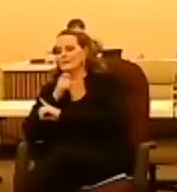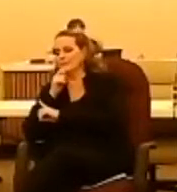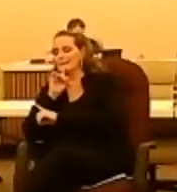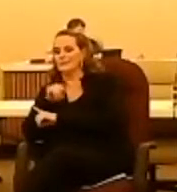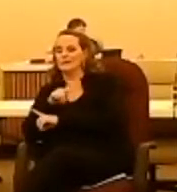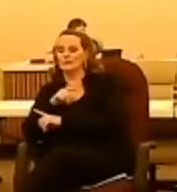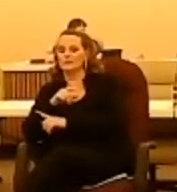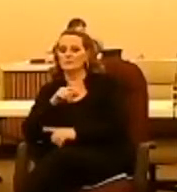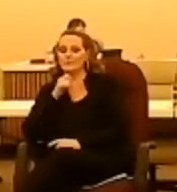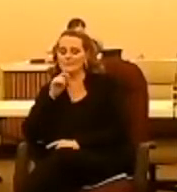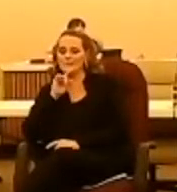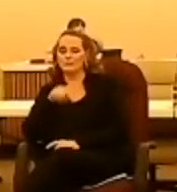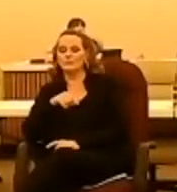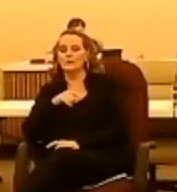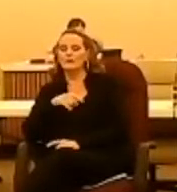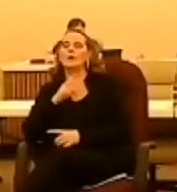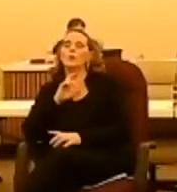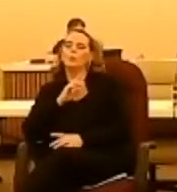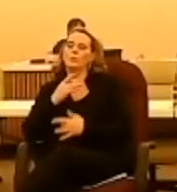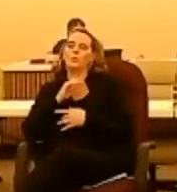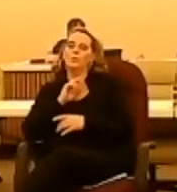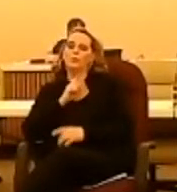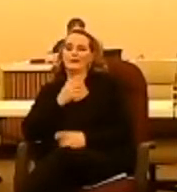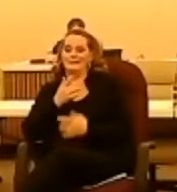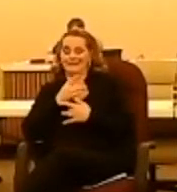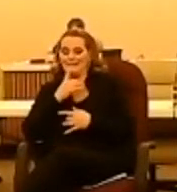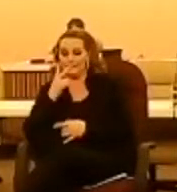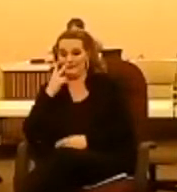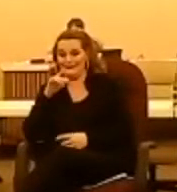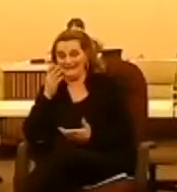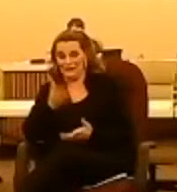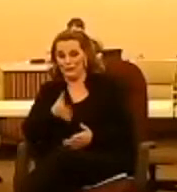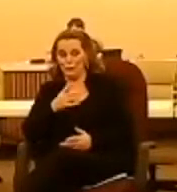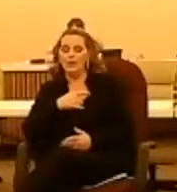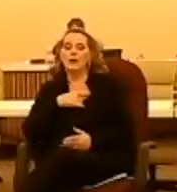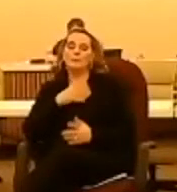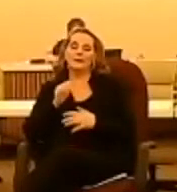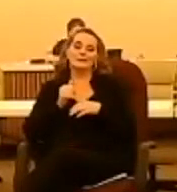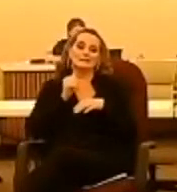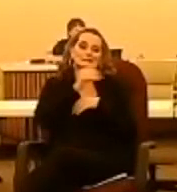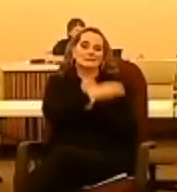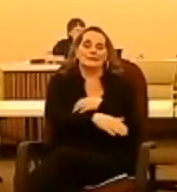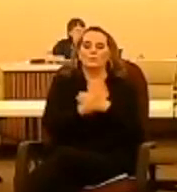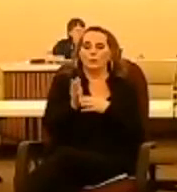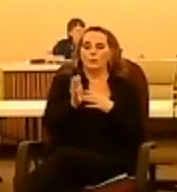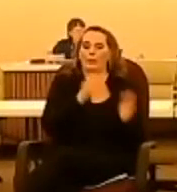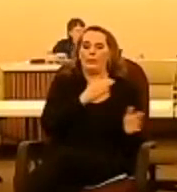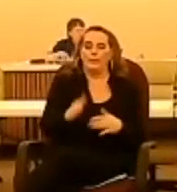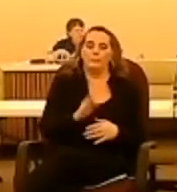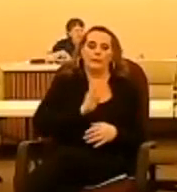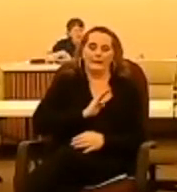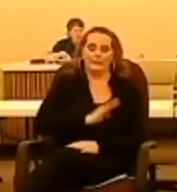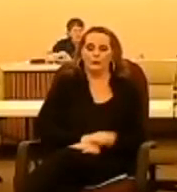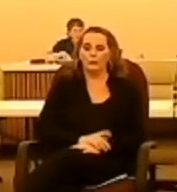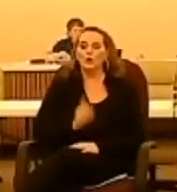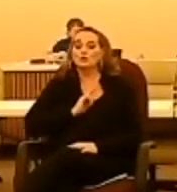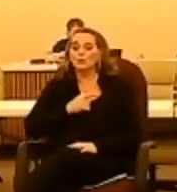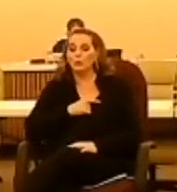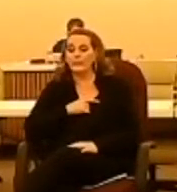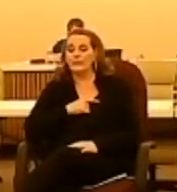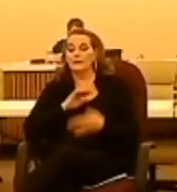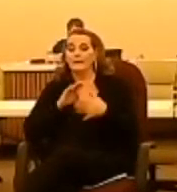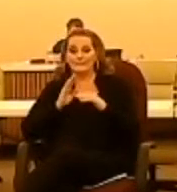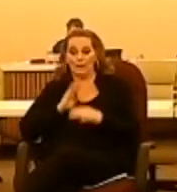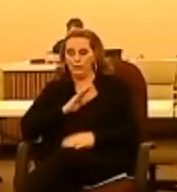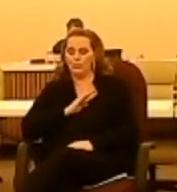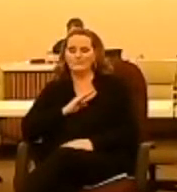all. Okay. We don't see it here. Right. Because it goes to the planning board they have to update their site plan. So we, the town board, doesn't see